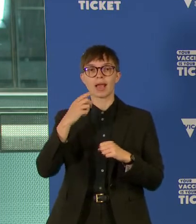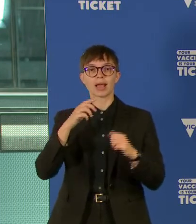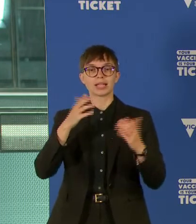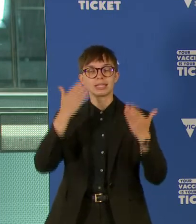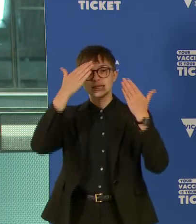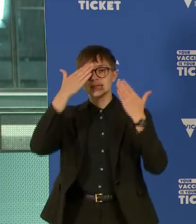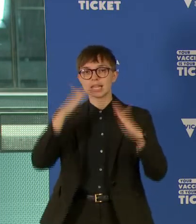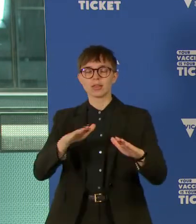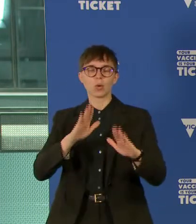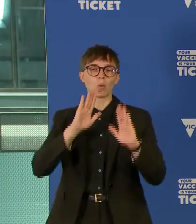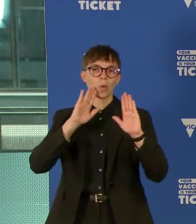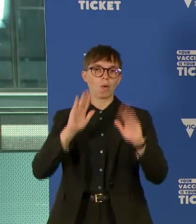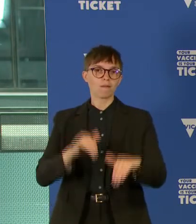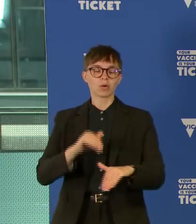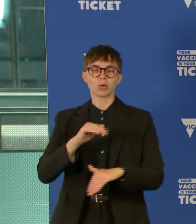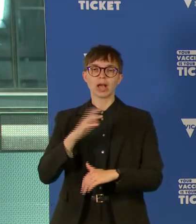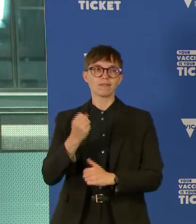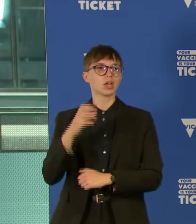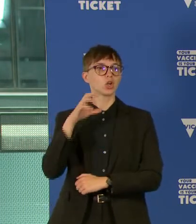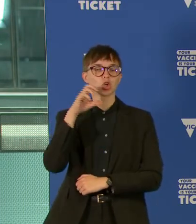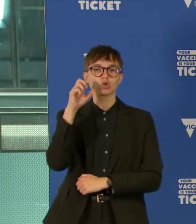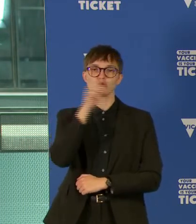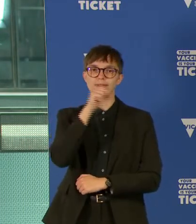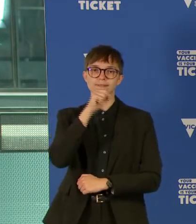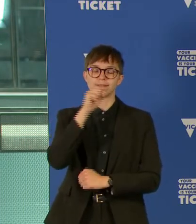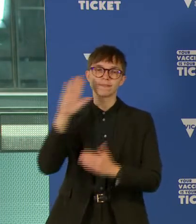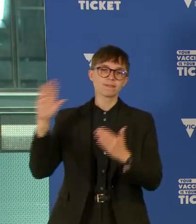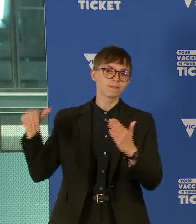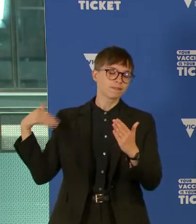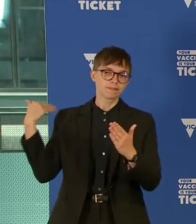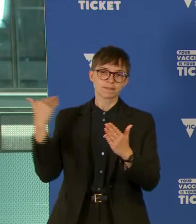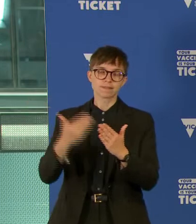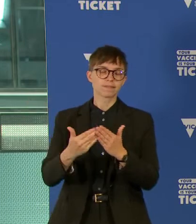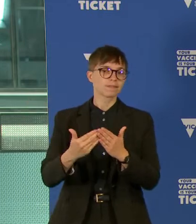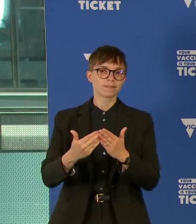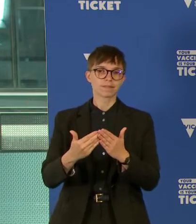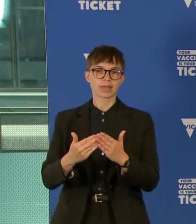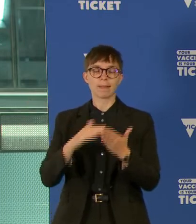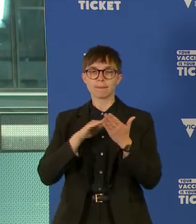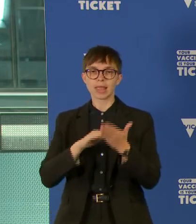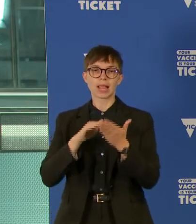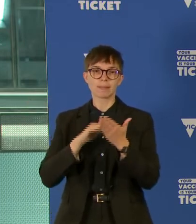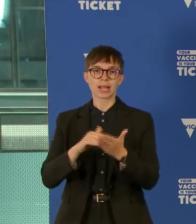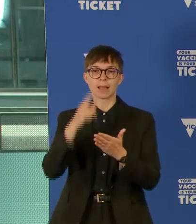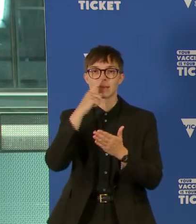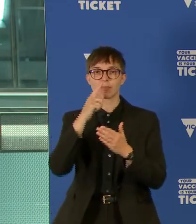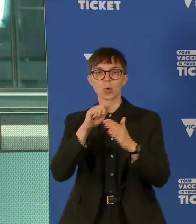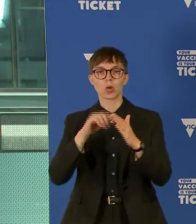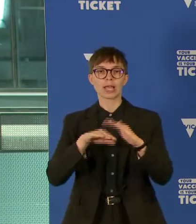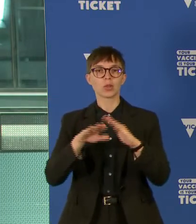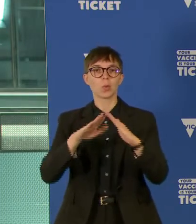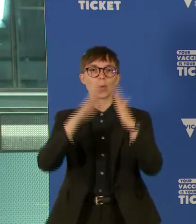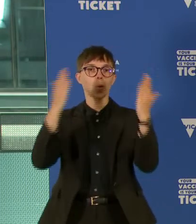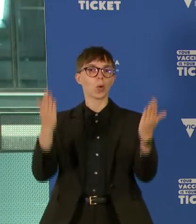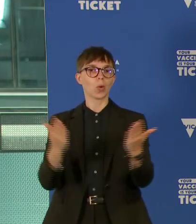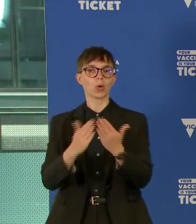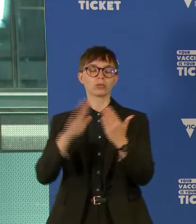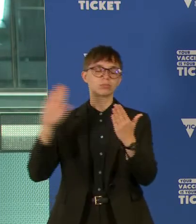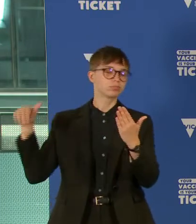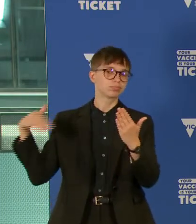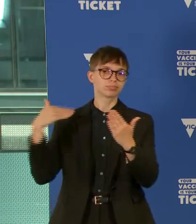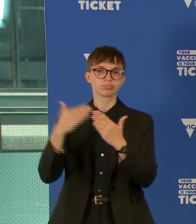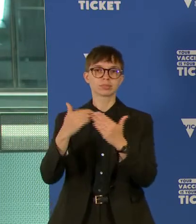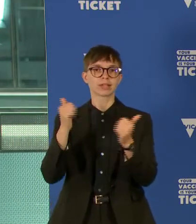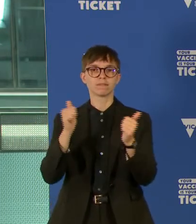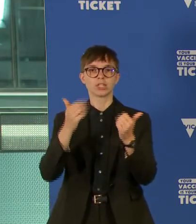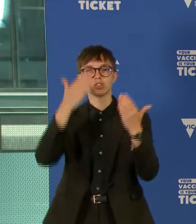the COVID-19 pandemic. We've seen millions of deaths around the world. That is why we've had to